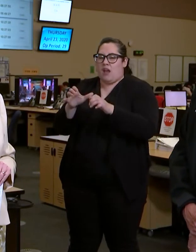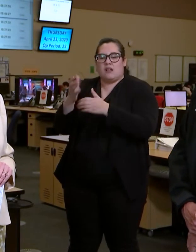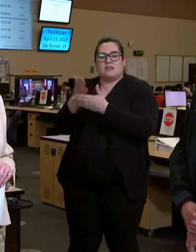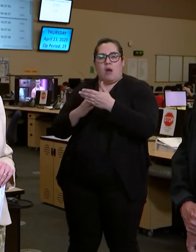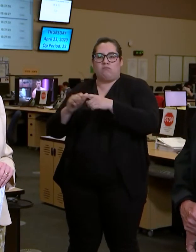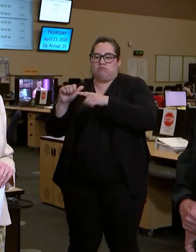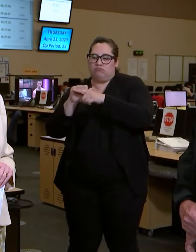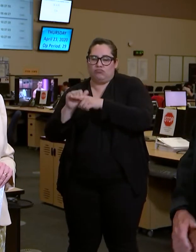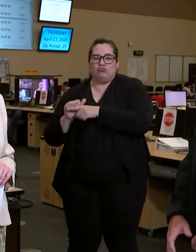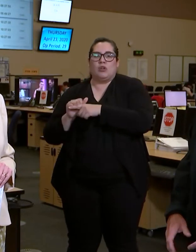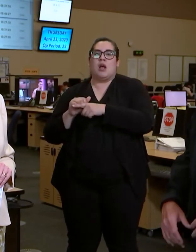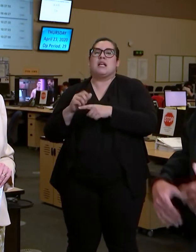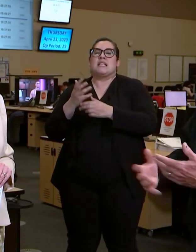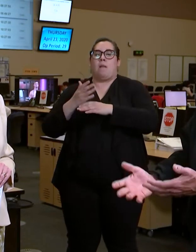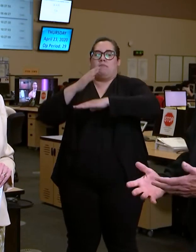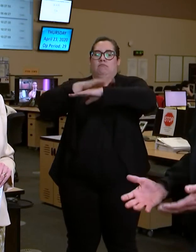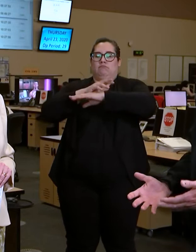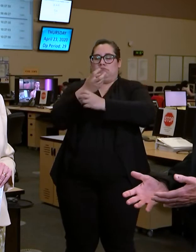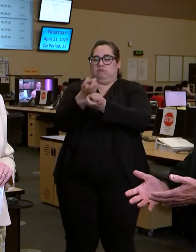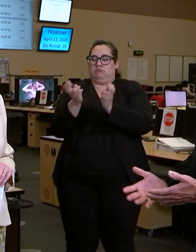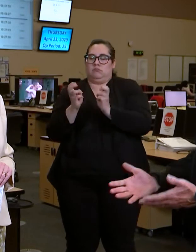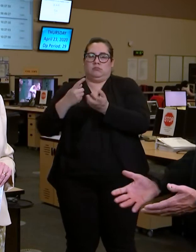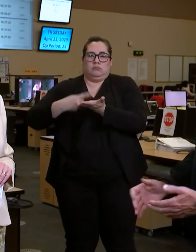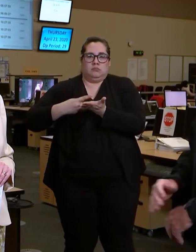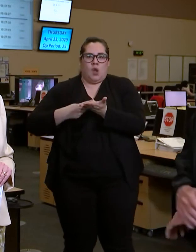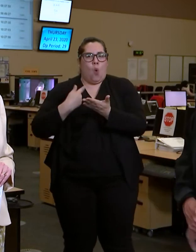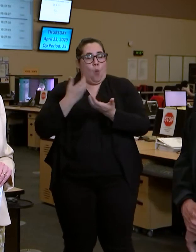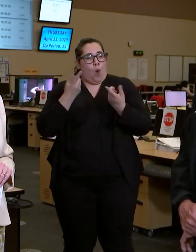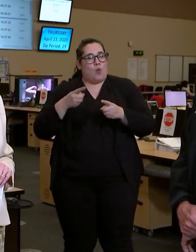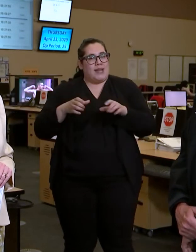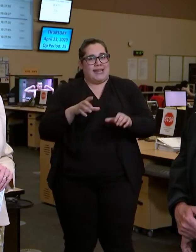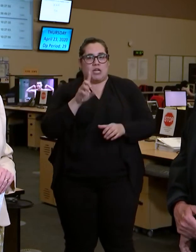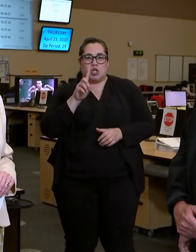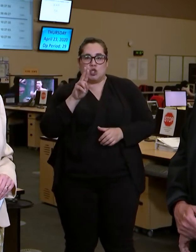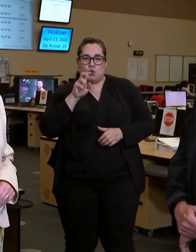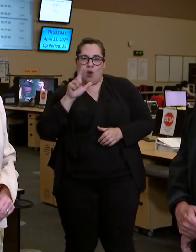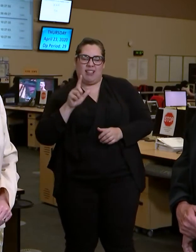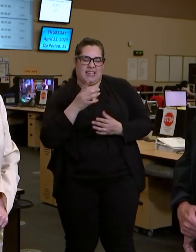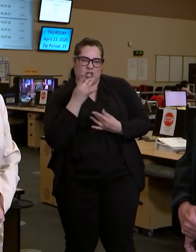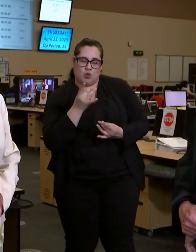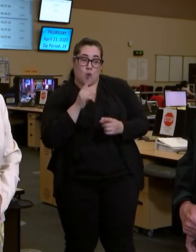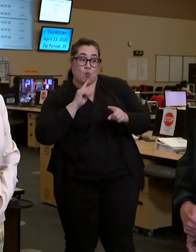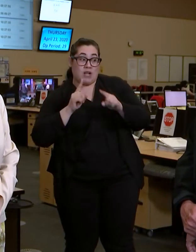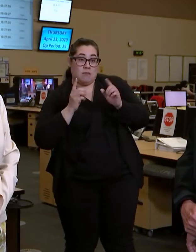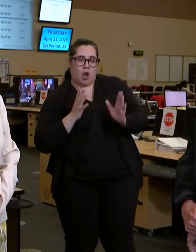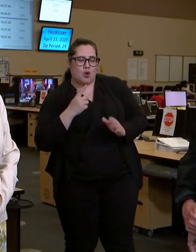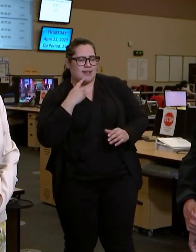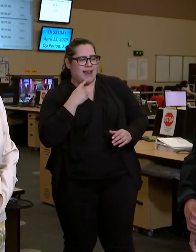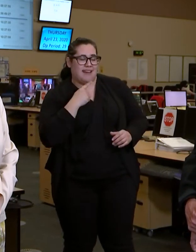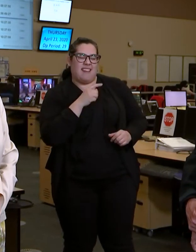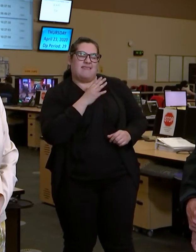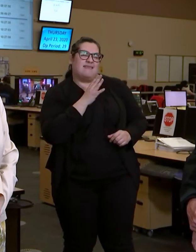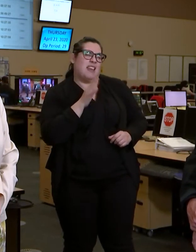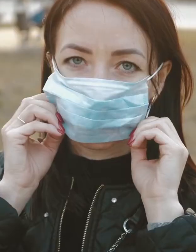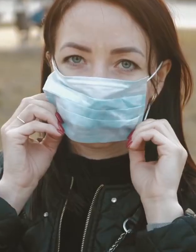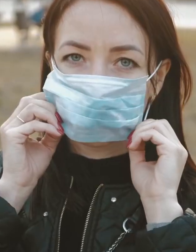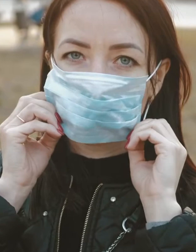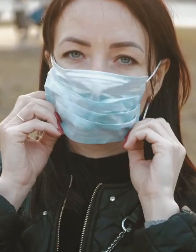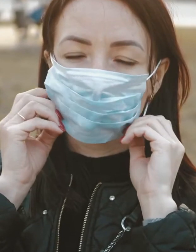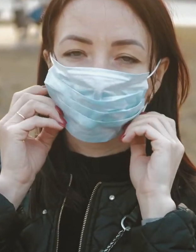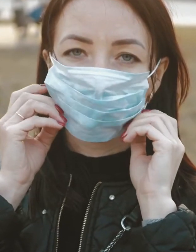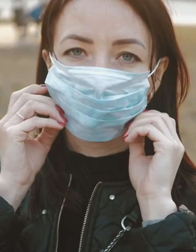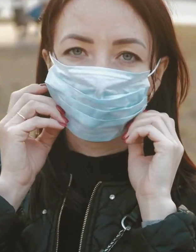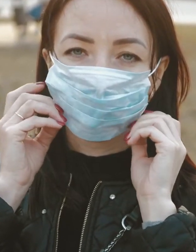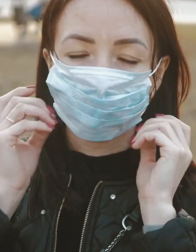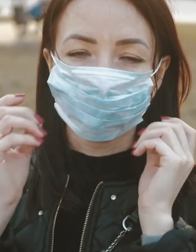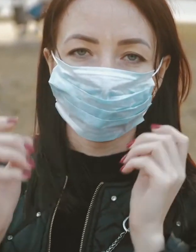exercises. And when we went ahead and we were doing the drills, it was very interesting. The responders were saying it could never get this bad. So